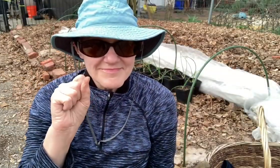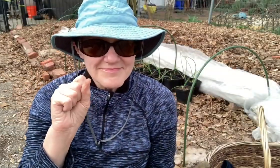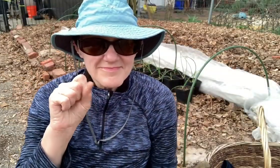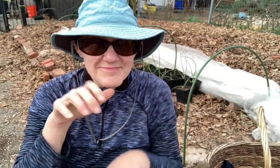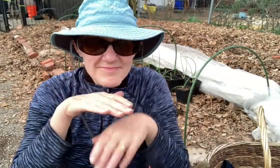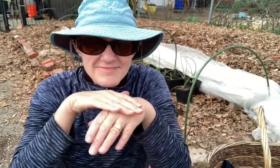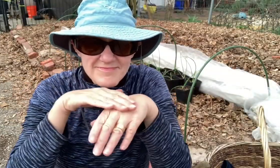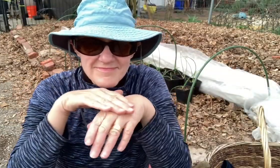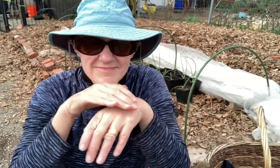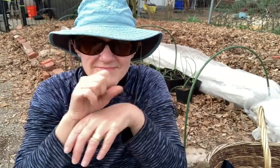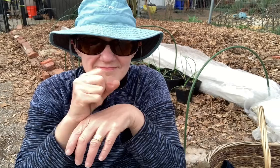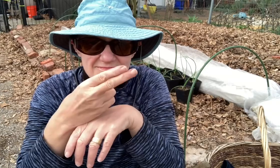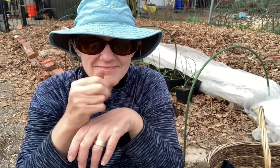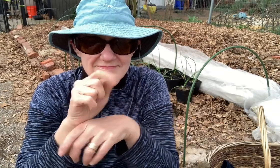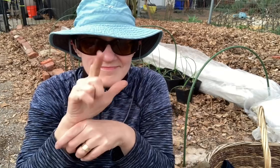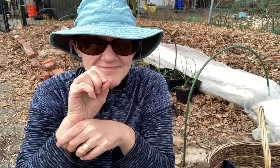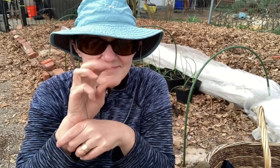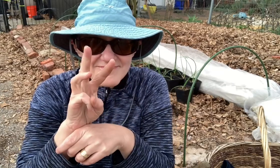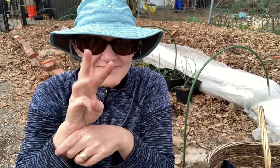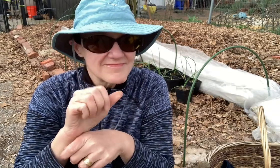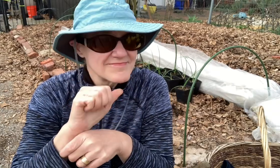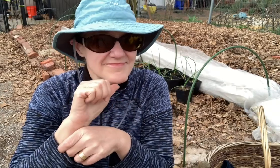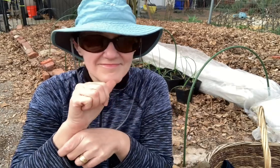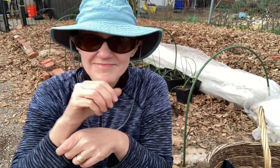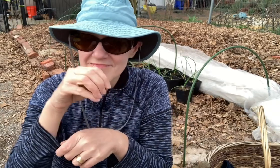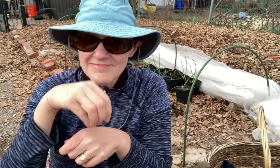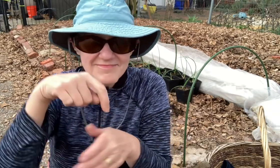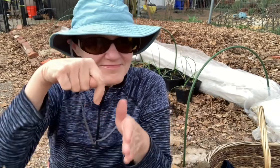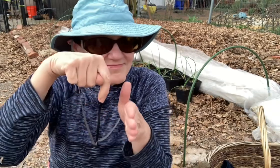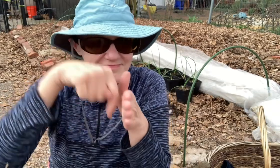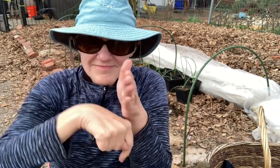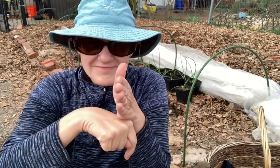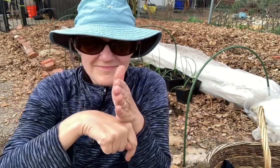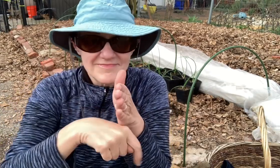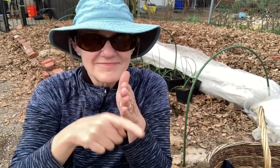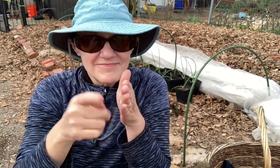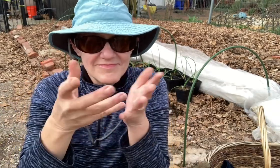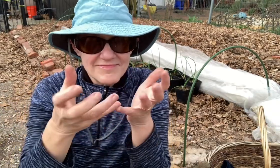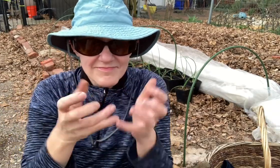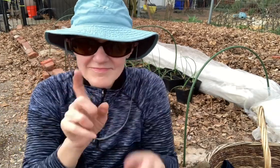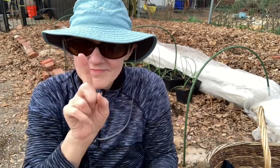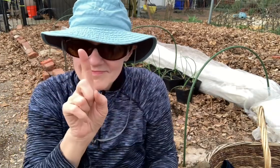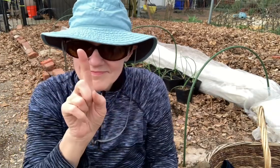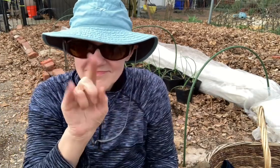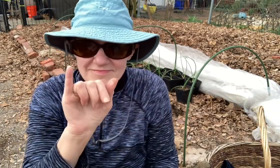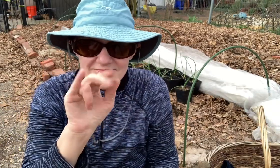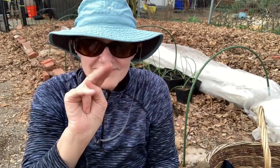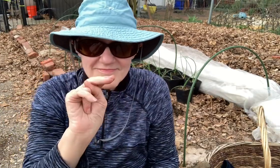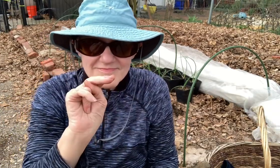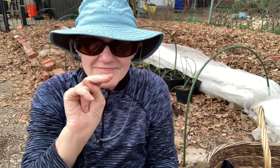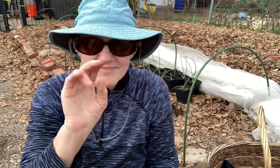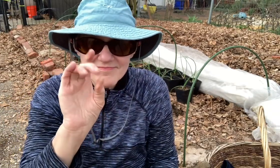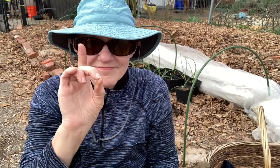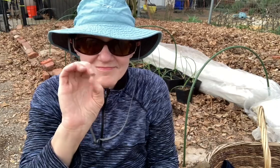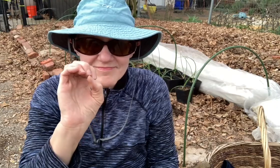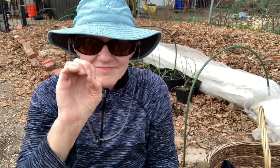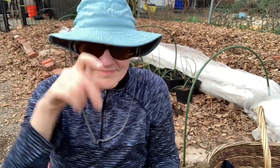Now, the onion roots are really shallow, so don't plant them real deep. You only want to plant those